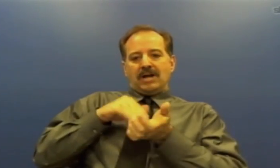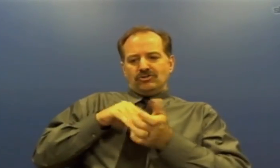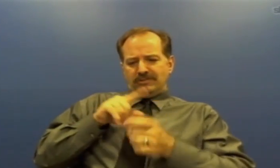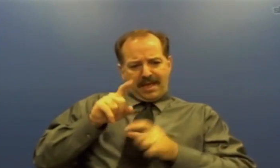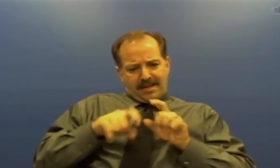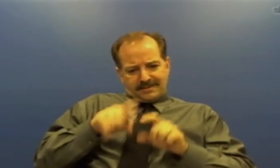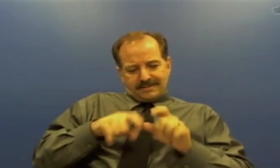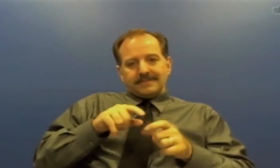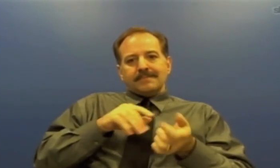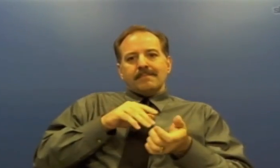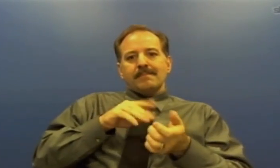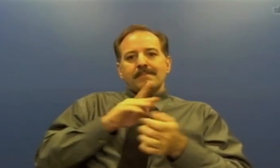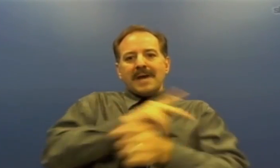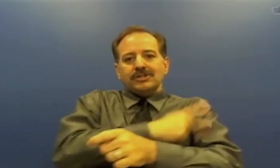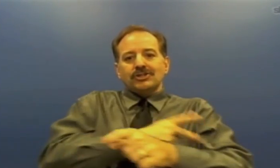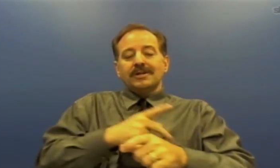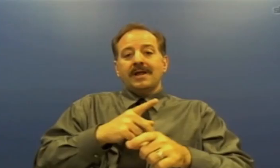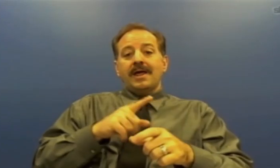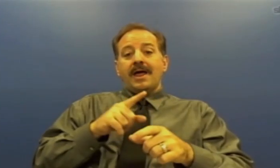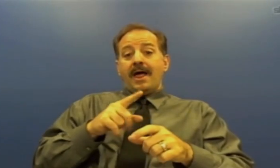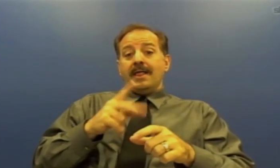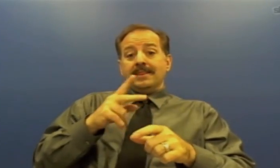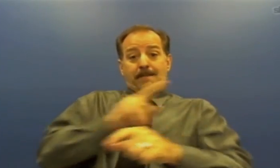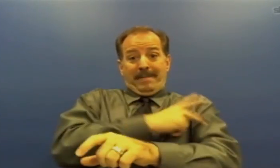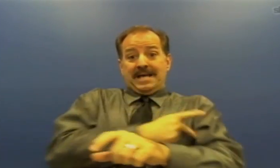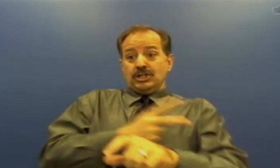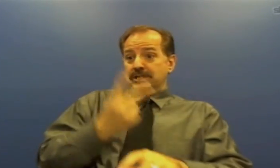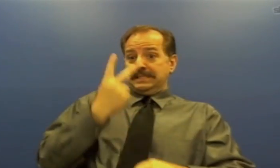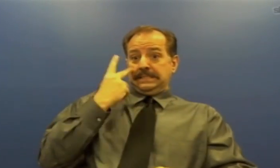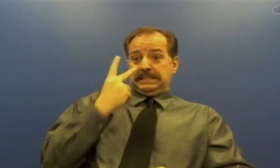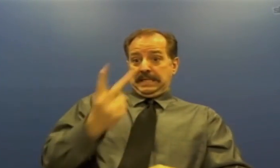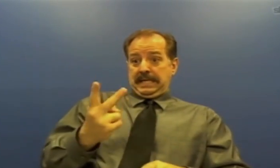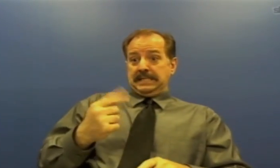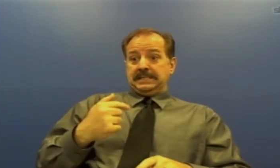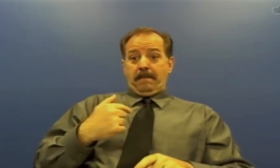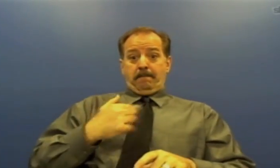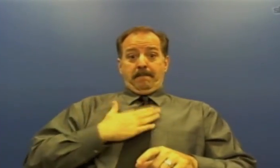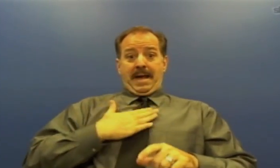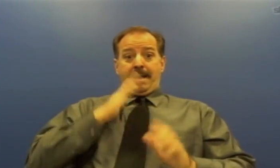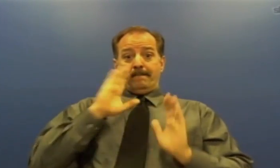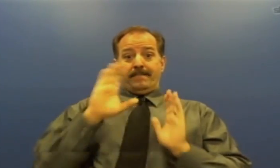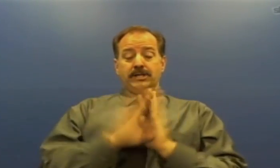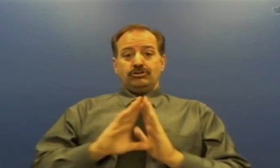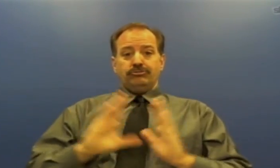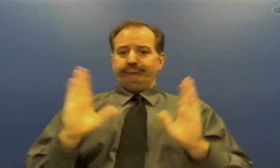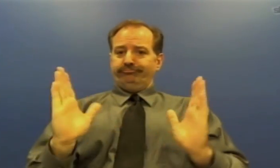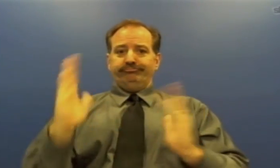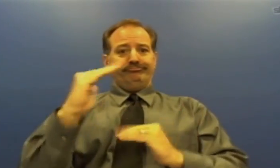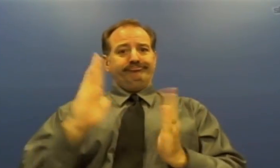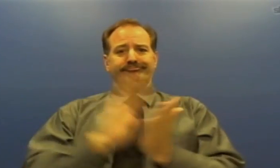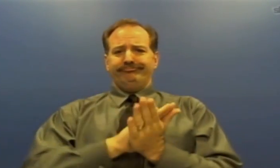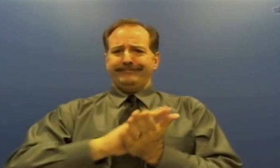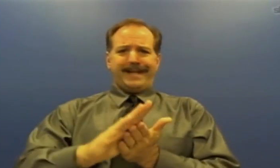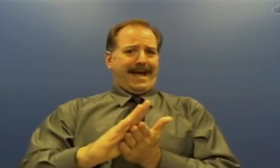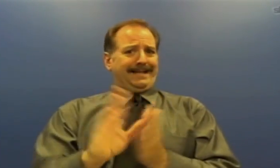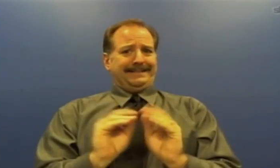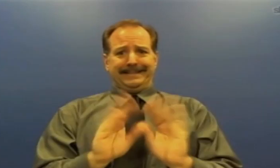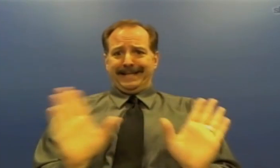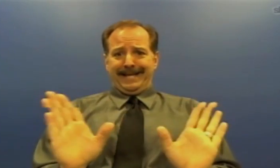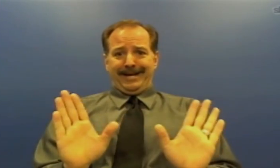questions by a doctor, and the patient can see me on a screen, of